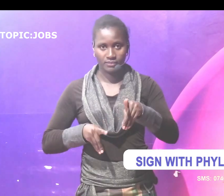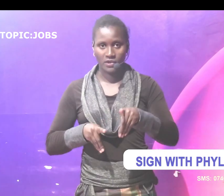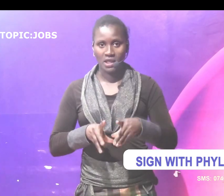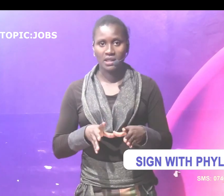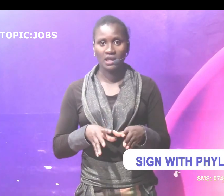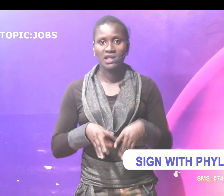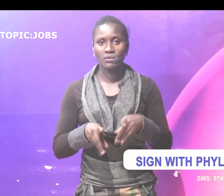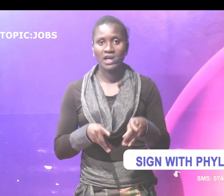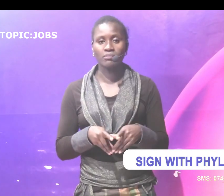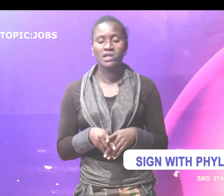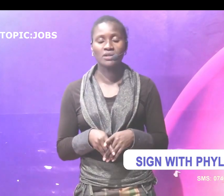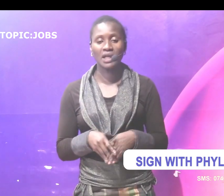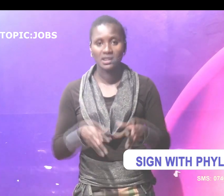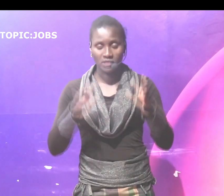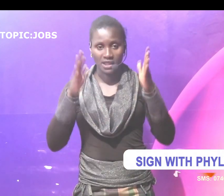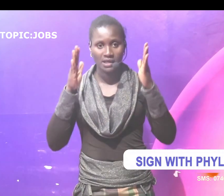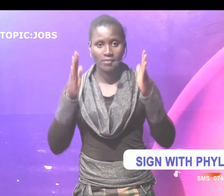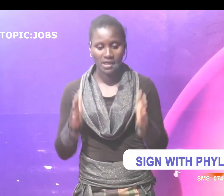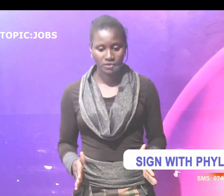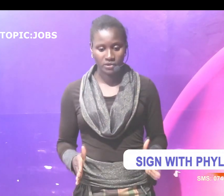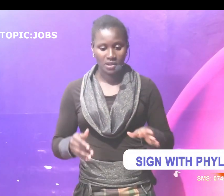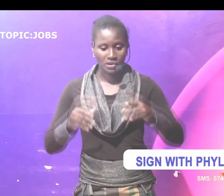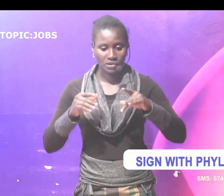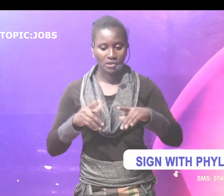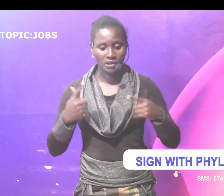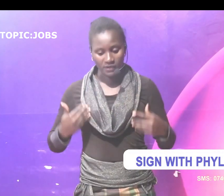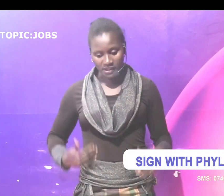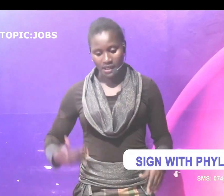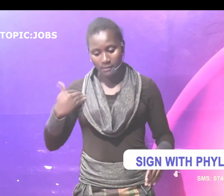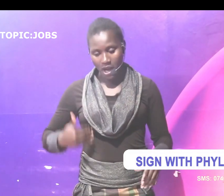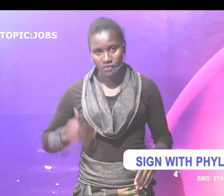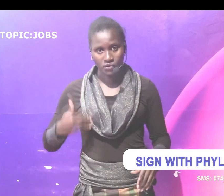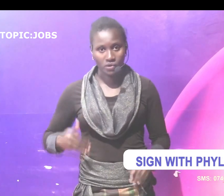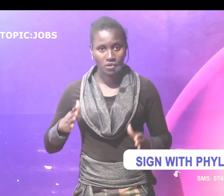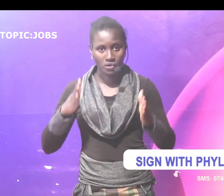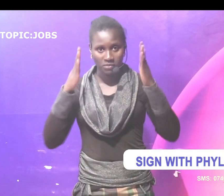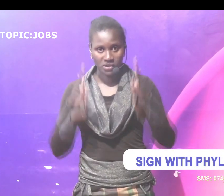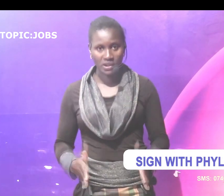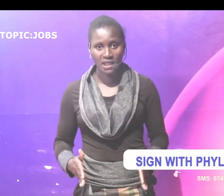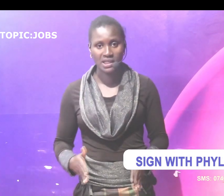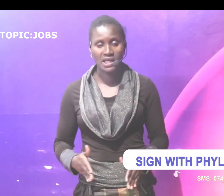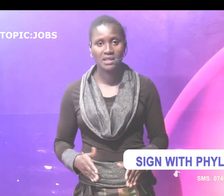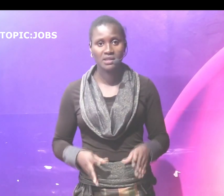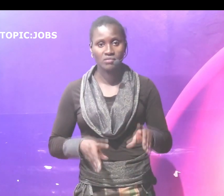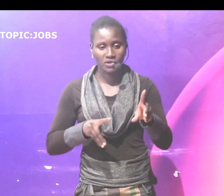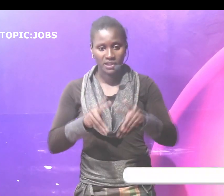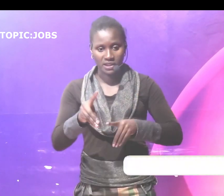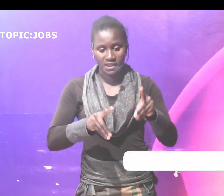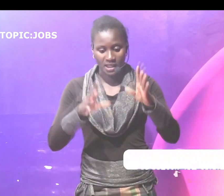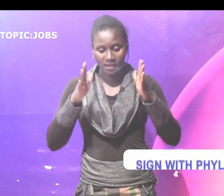And then we can personalize, meaning as a person. So if it is a person, you personalize like this, because it is a director, meaning